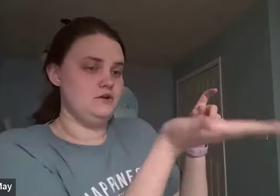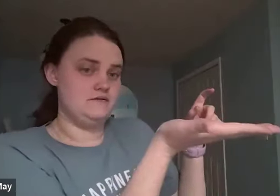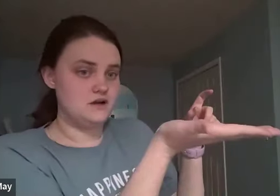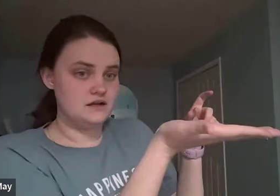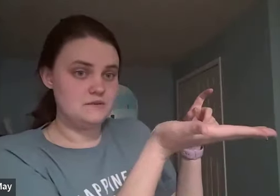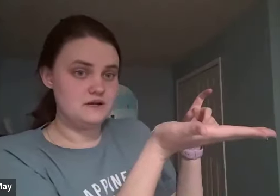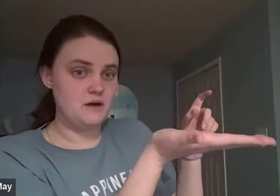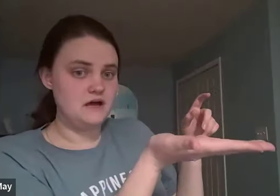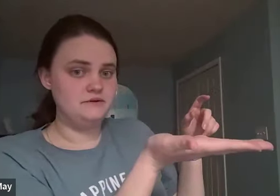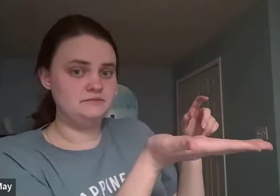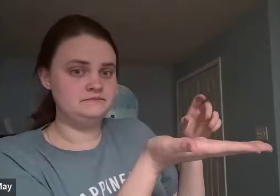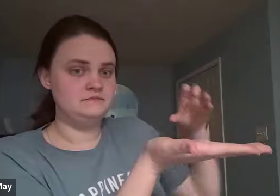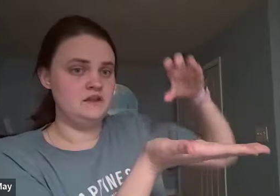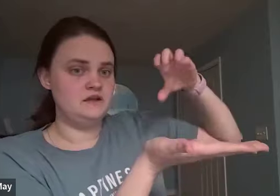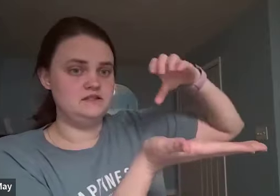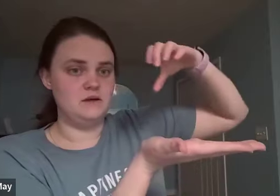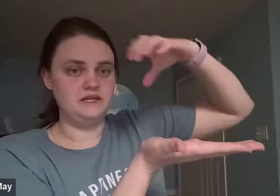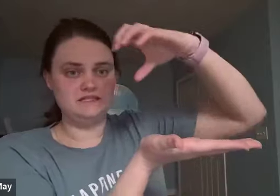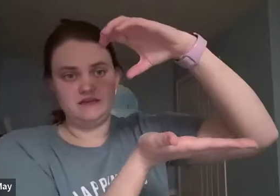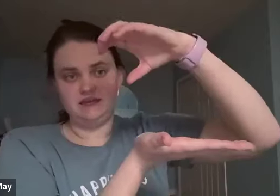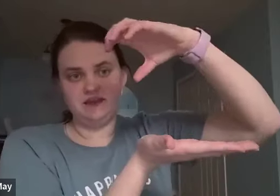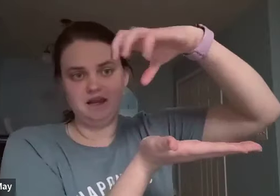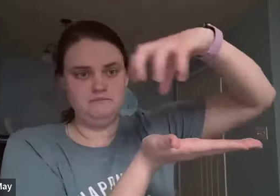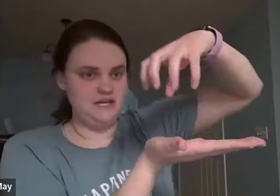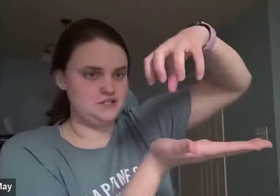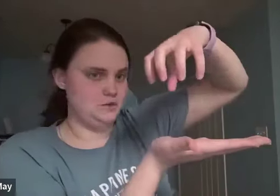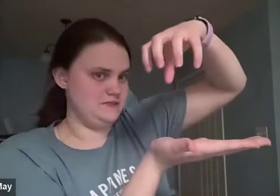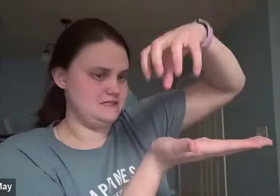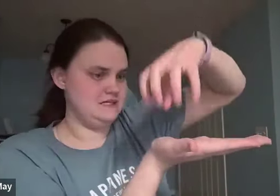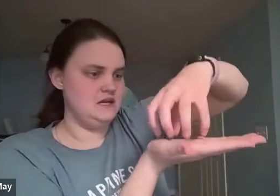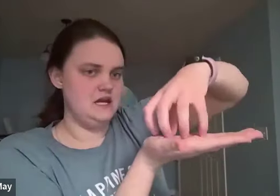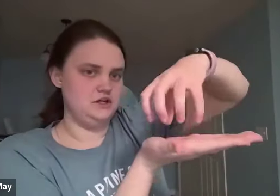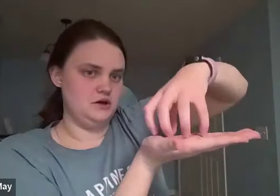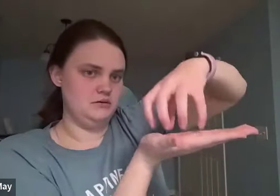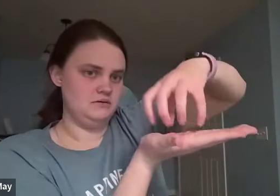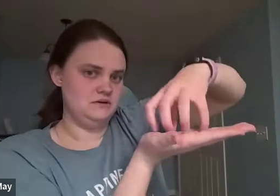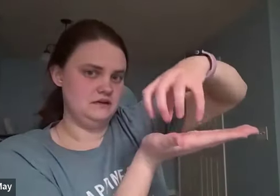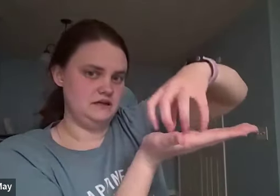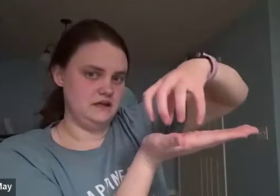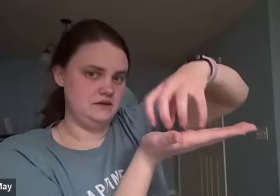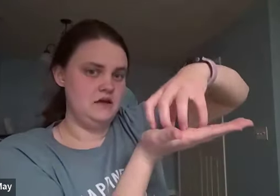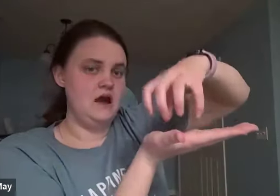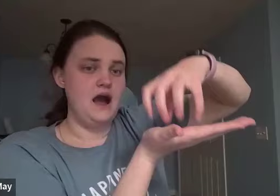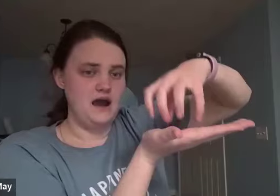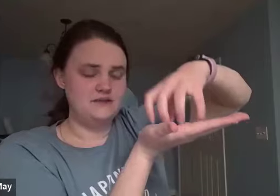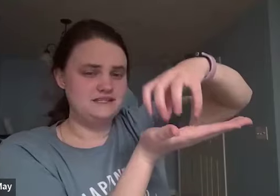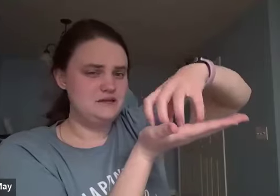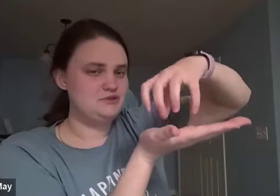have your non-dominant palm up, dominance, and that, again, that kind of biggish open C, and you go cake. I've seen people do